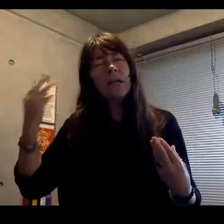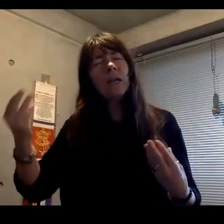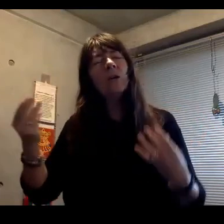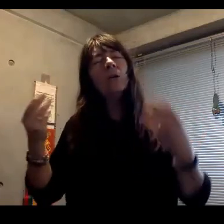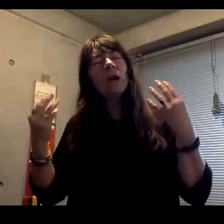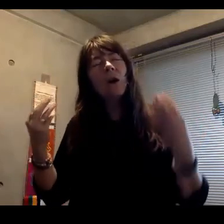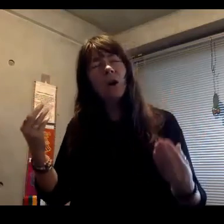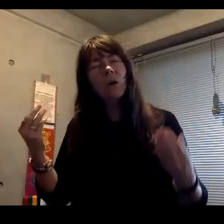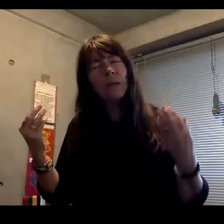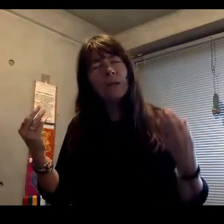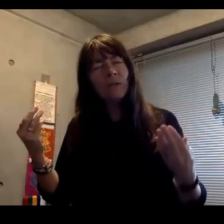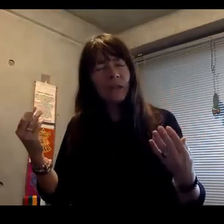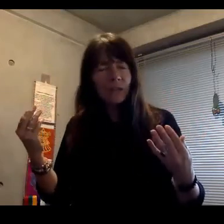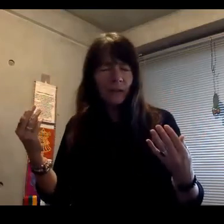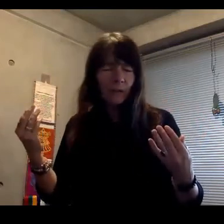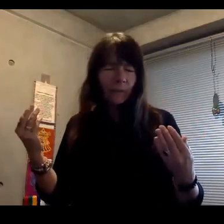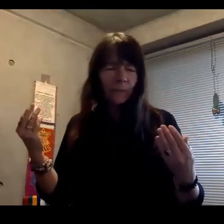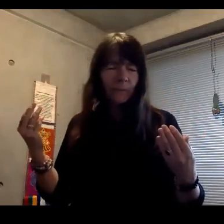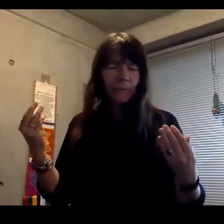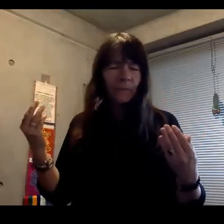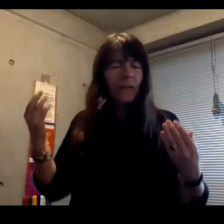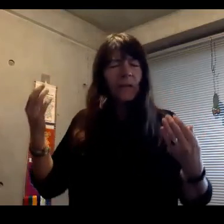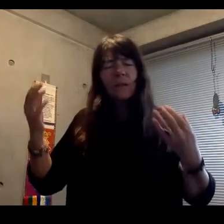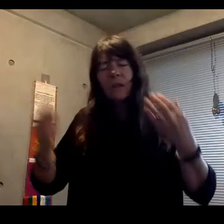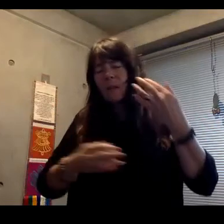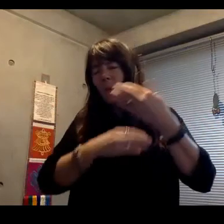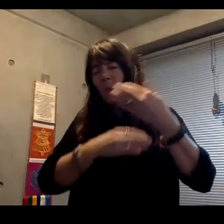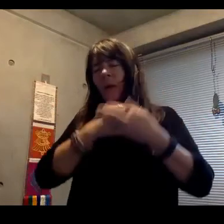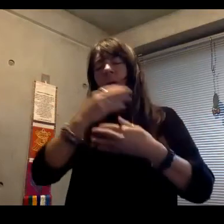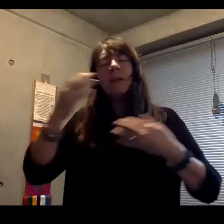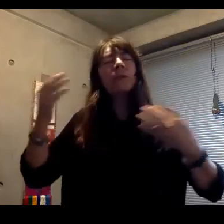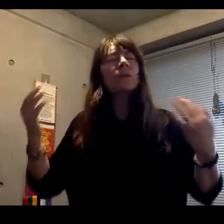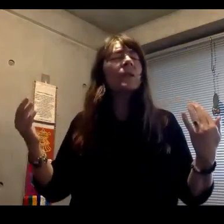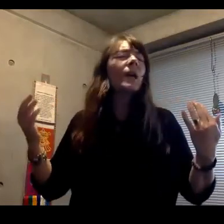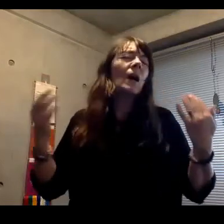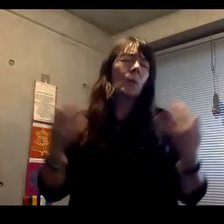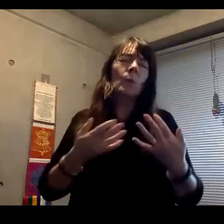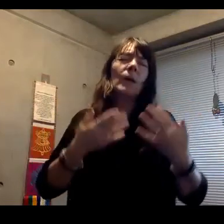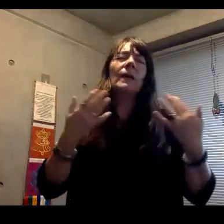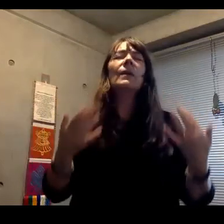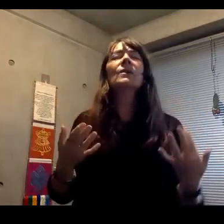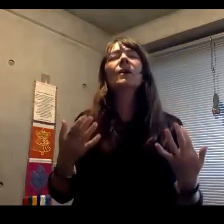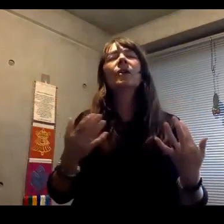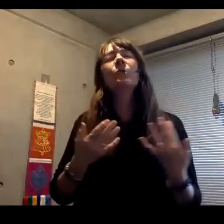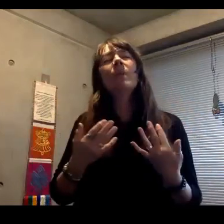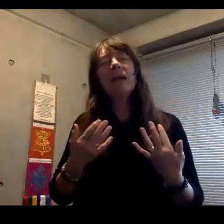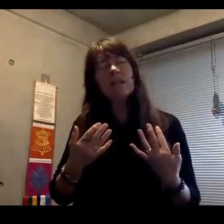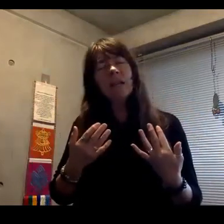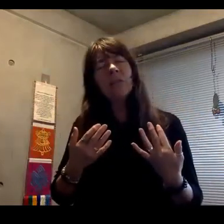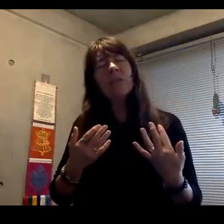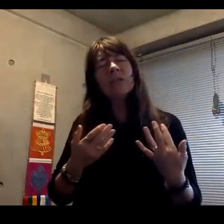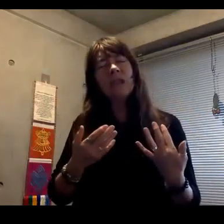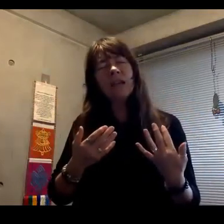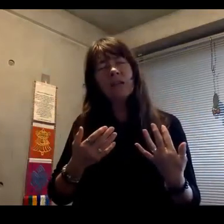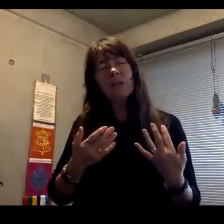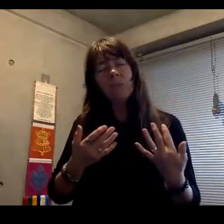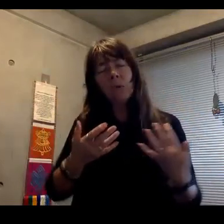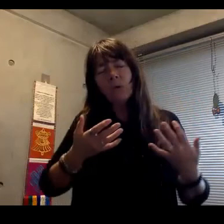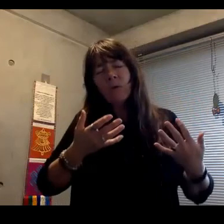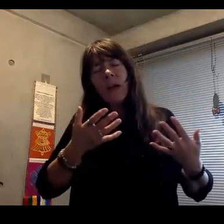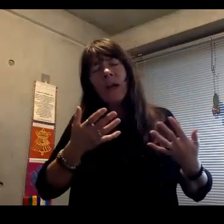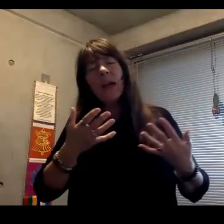an ego, always a victim. These experiences are the way that humanity has decided